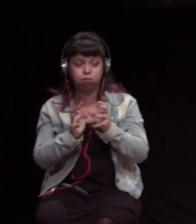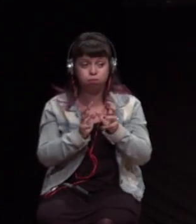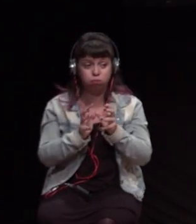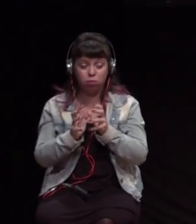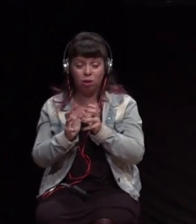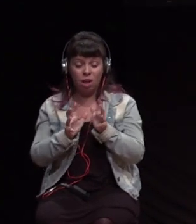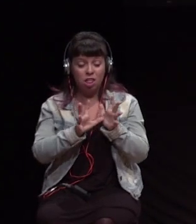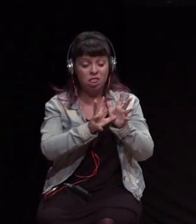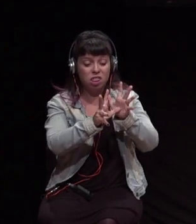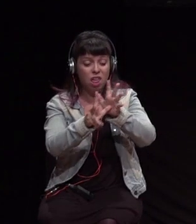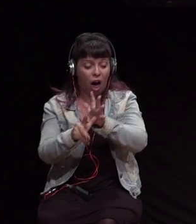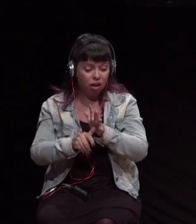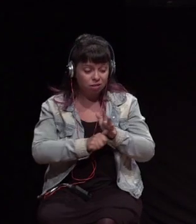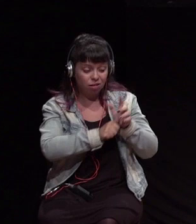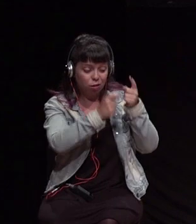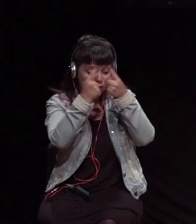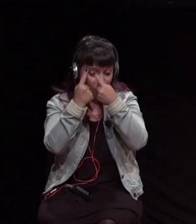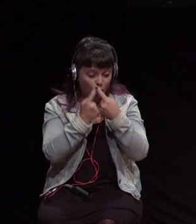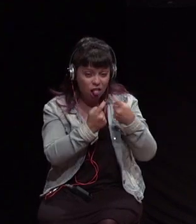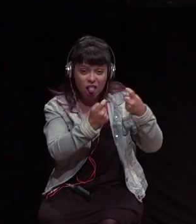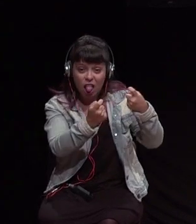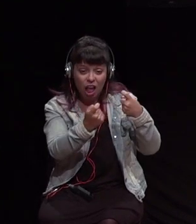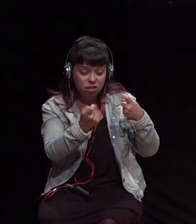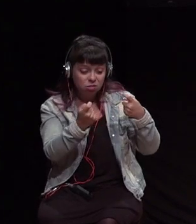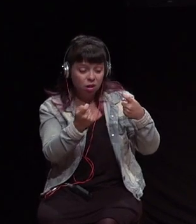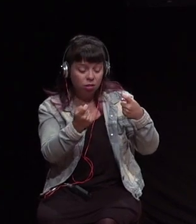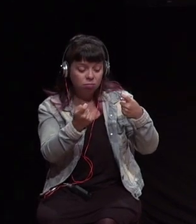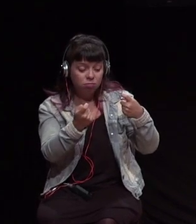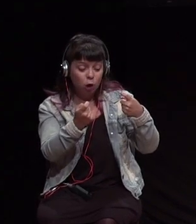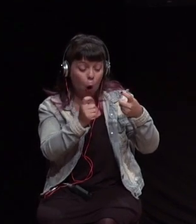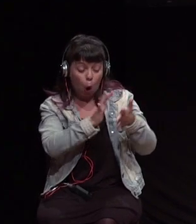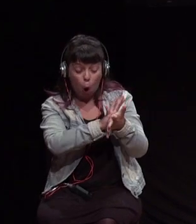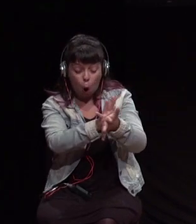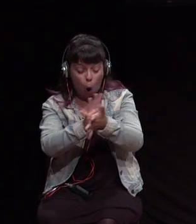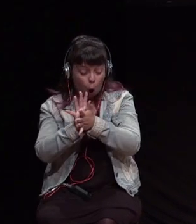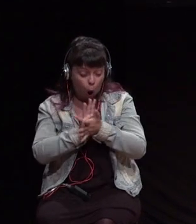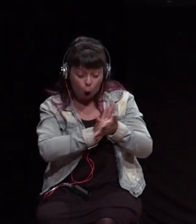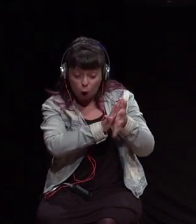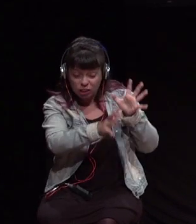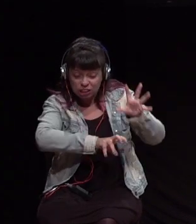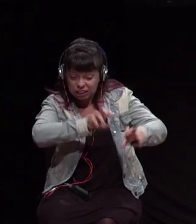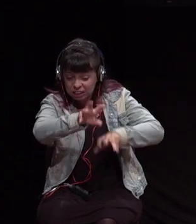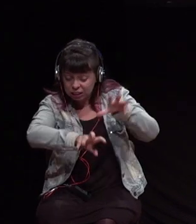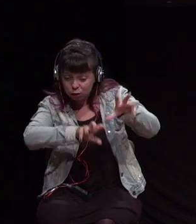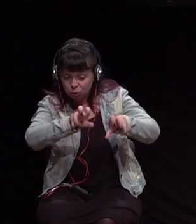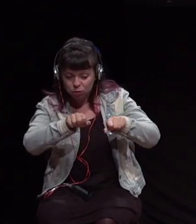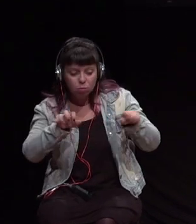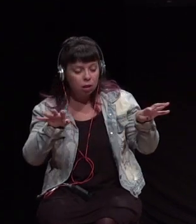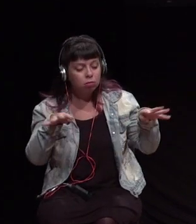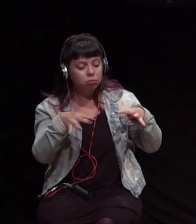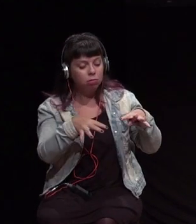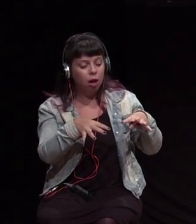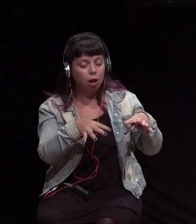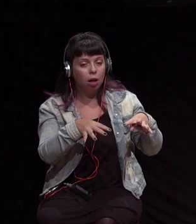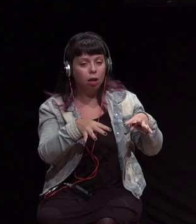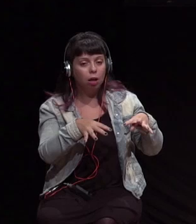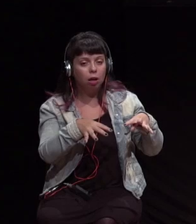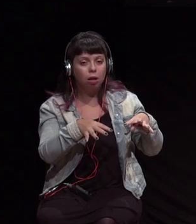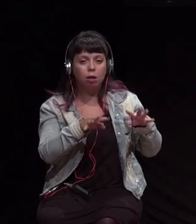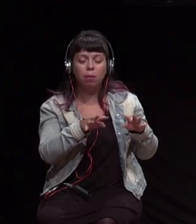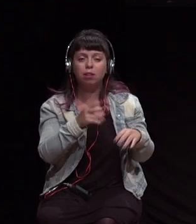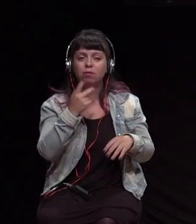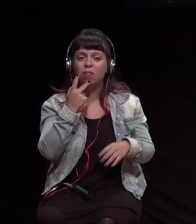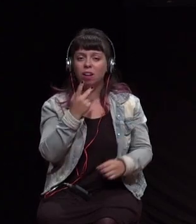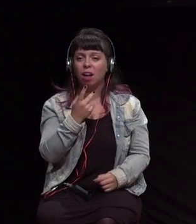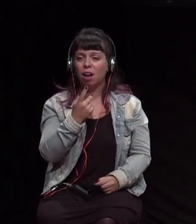reprehensible ways in which these collections were acquired, and also making that the only story of people's